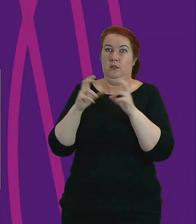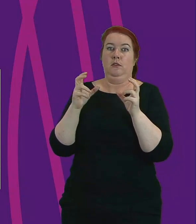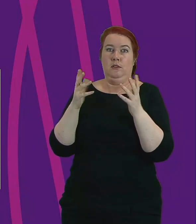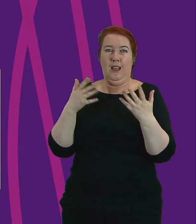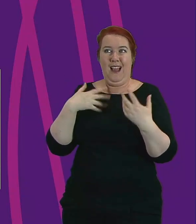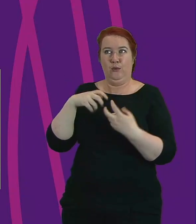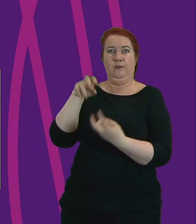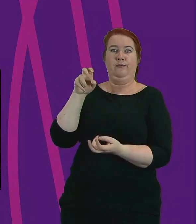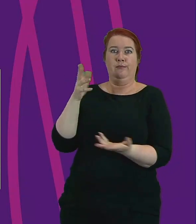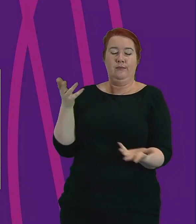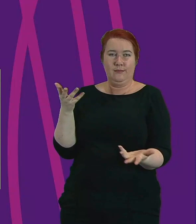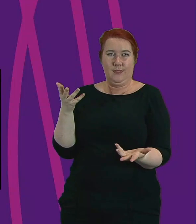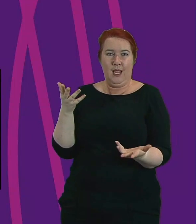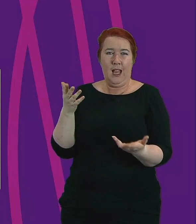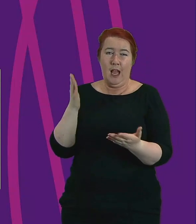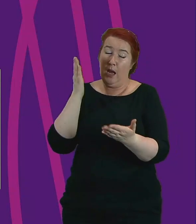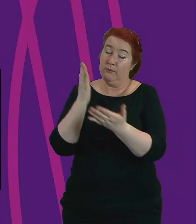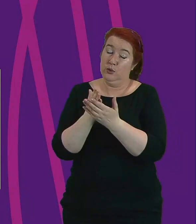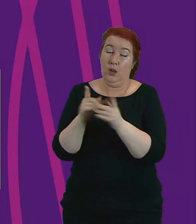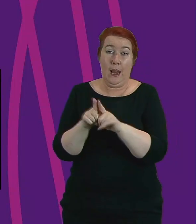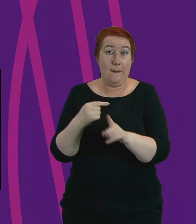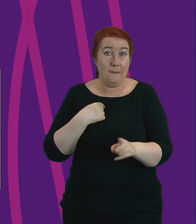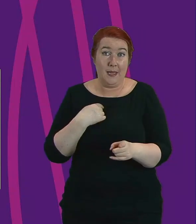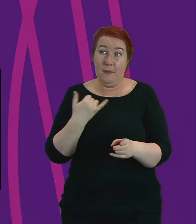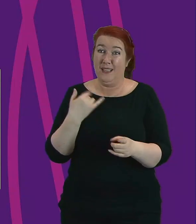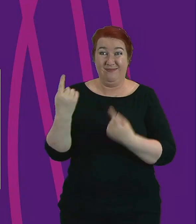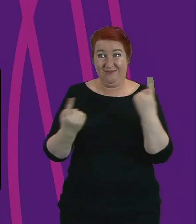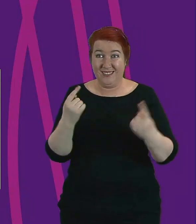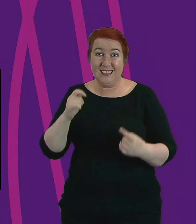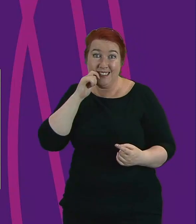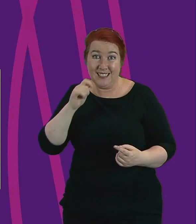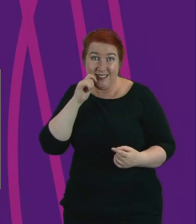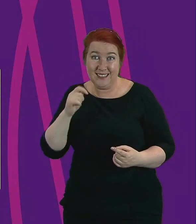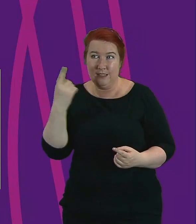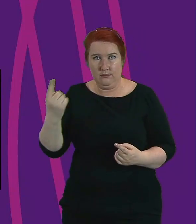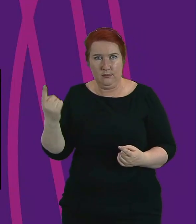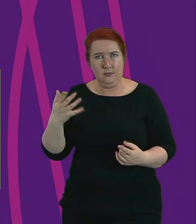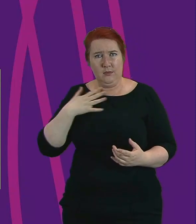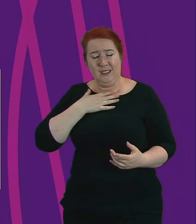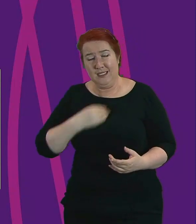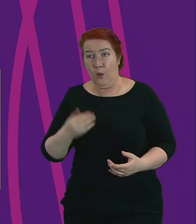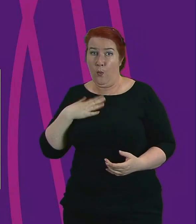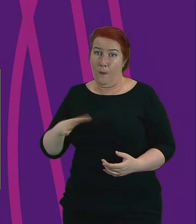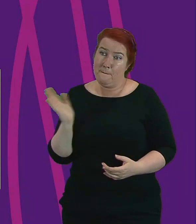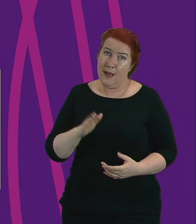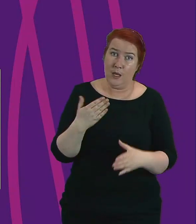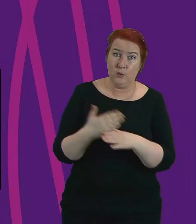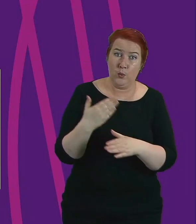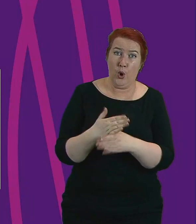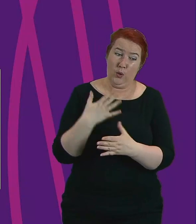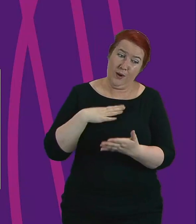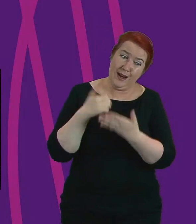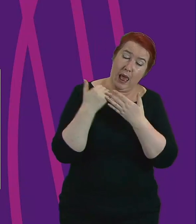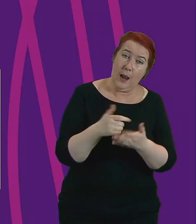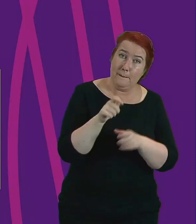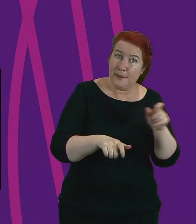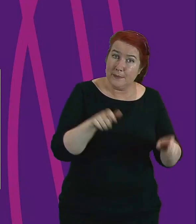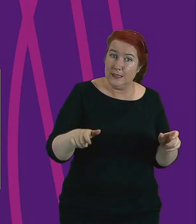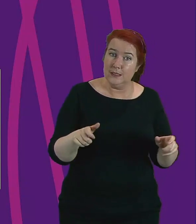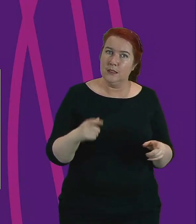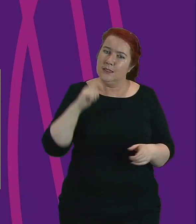me, they have also been contacted by dentists desperate to get back to work and to help those patients. They are